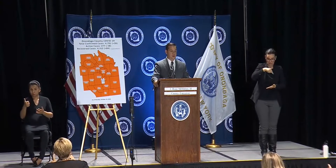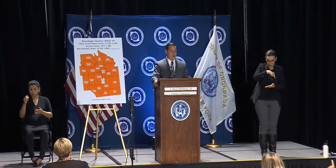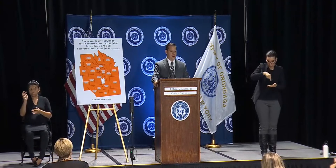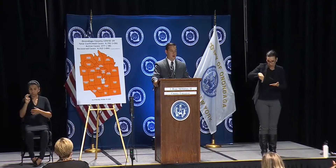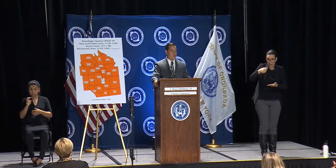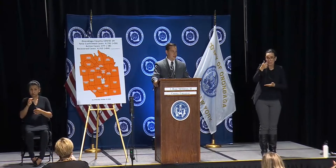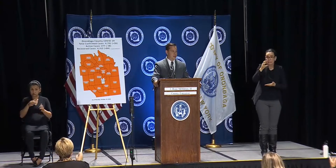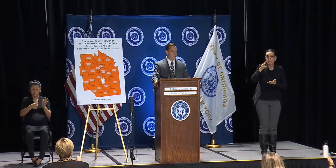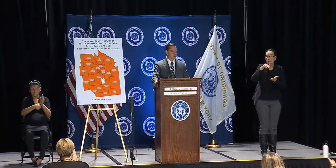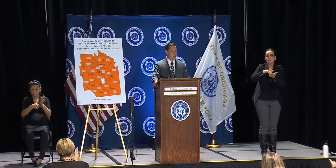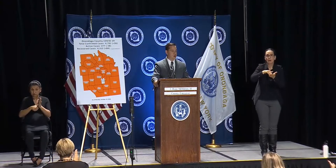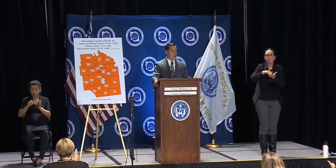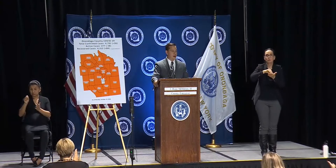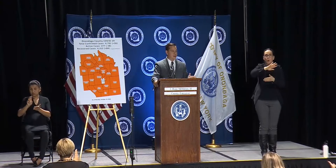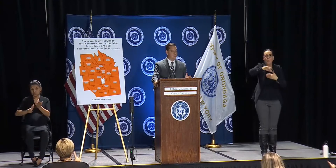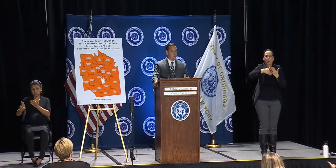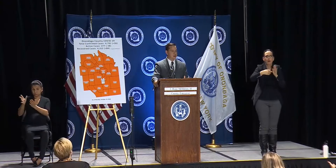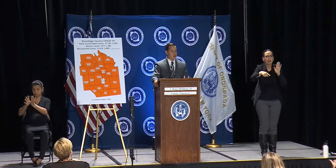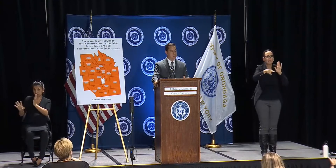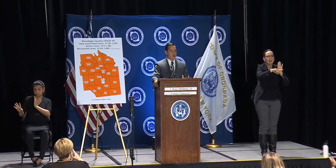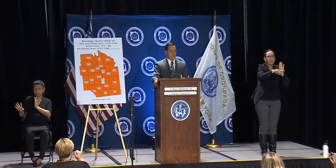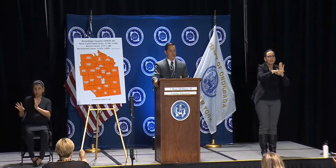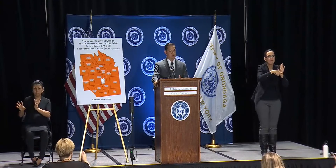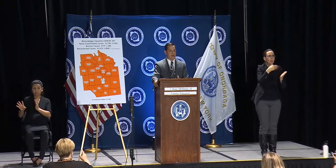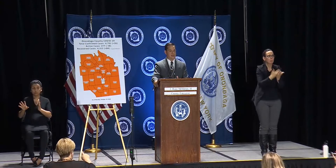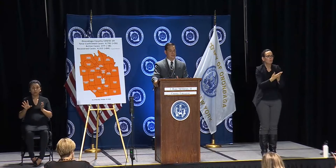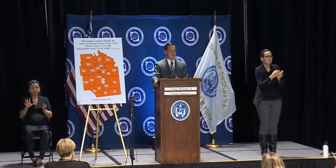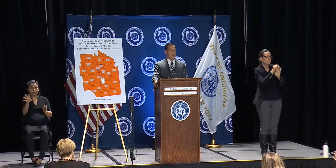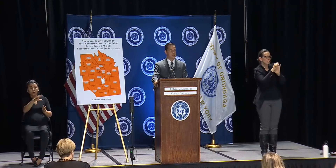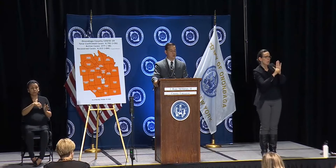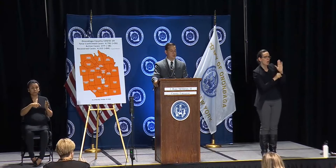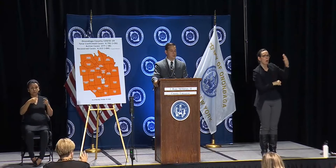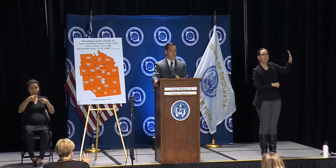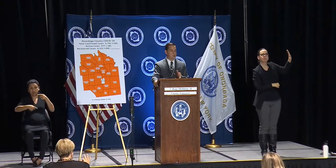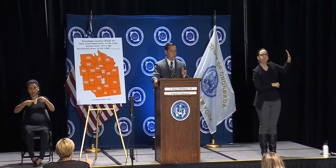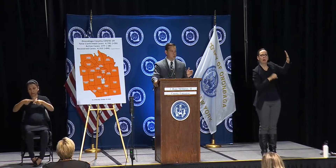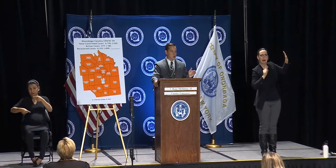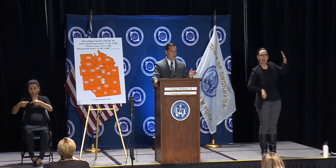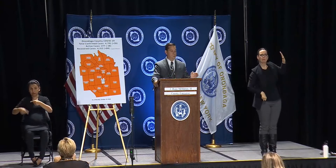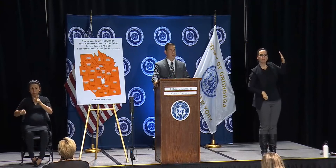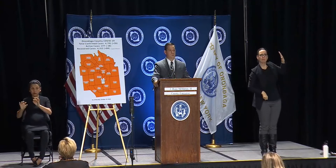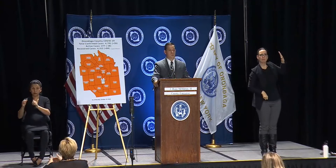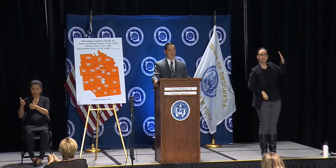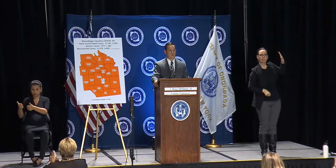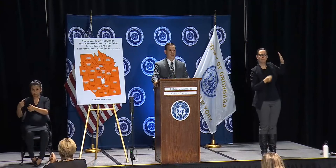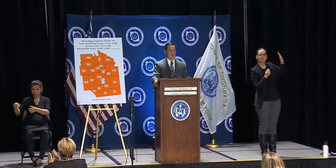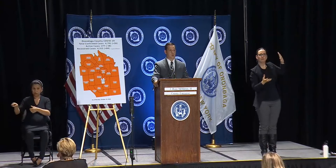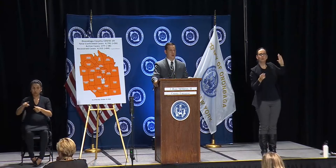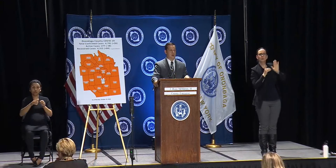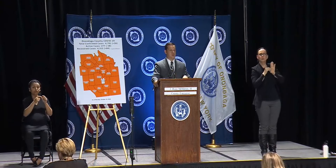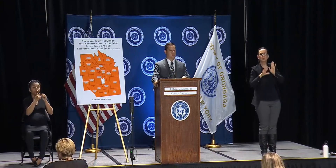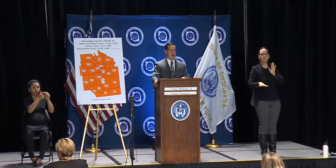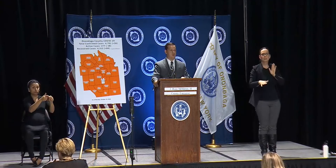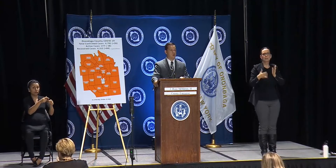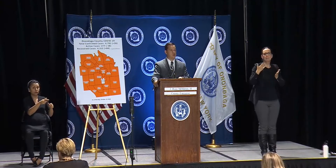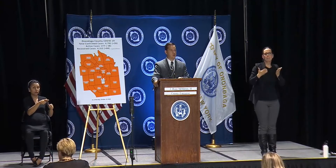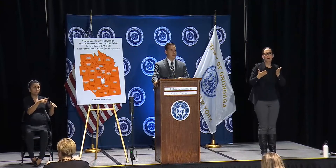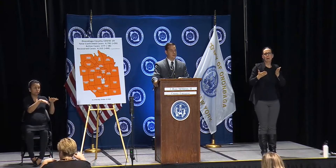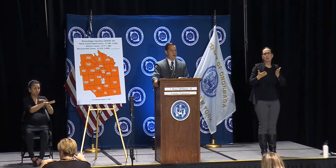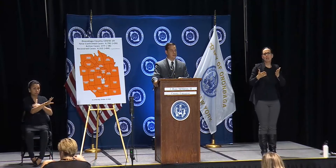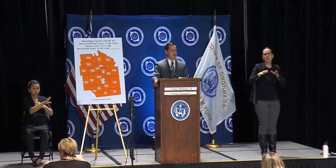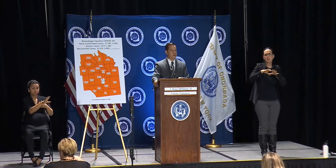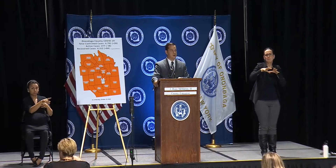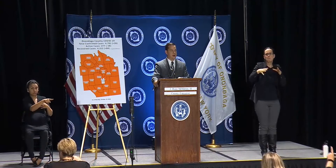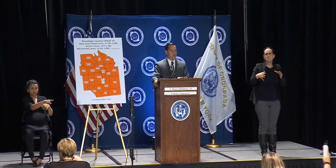enough of a case to then go back and say, can we try to get some students in the dome? We can arrange to have those